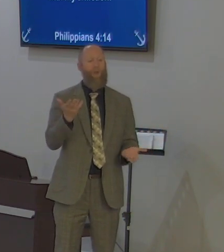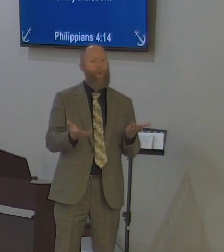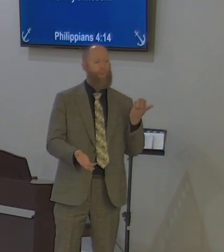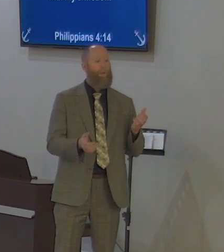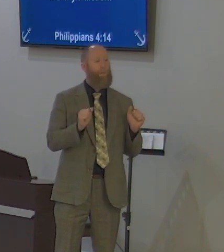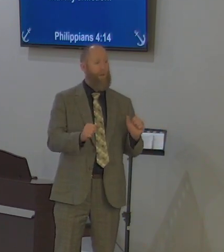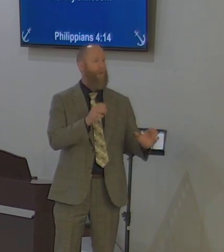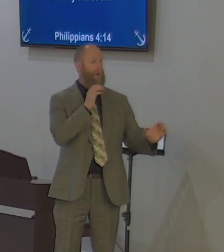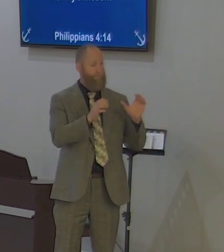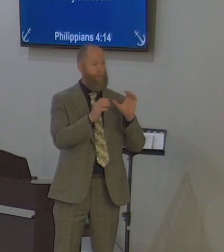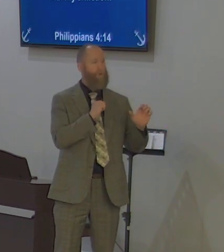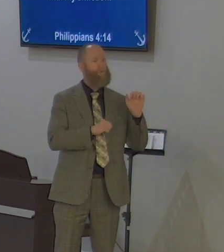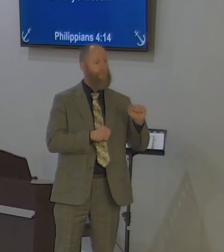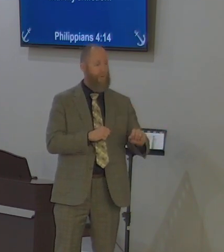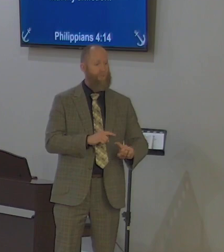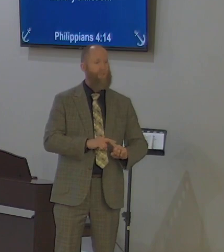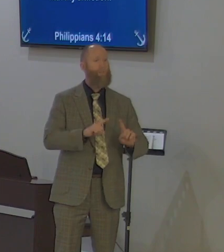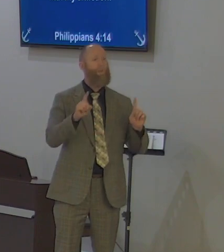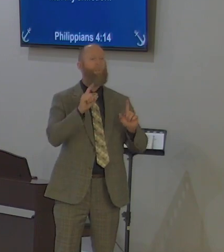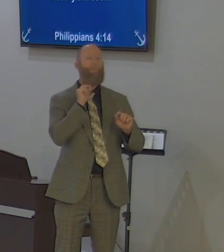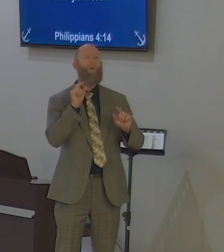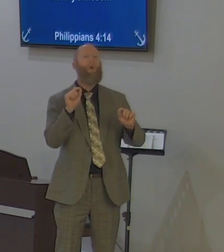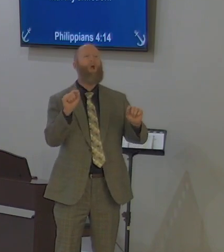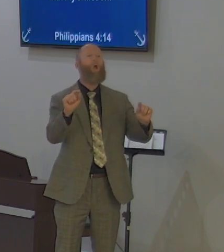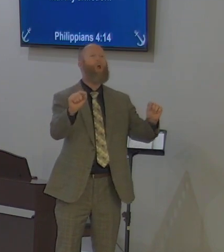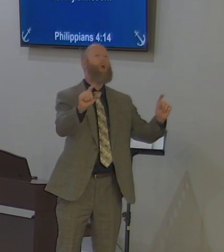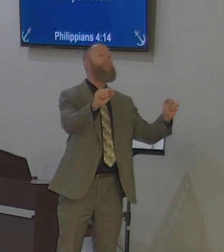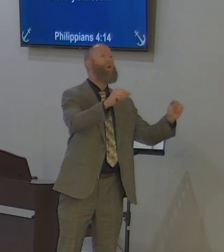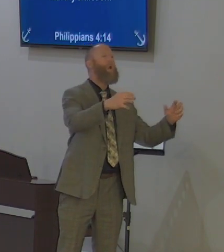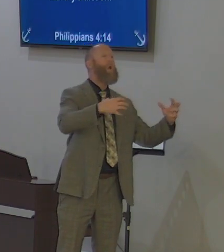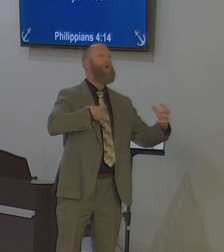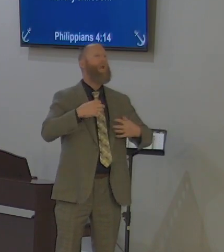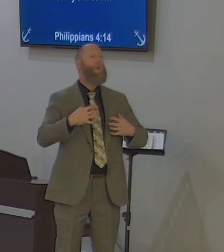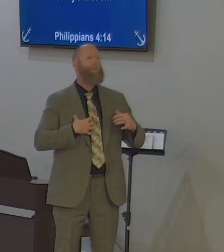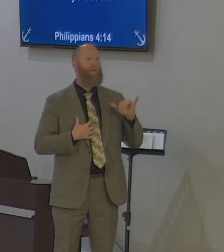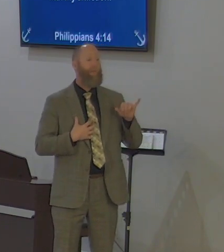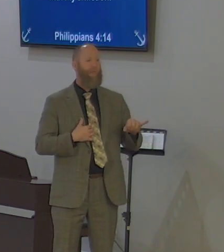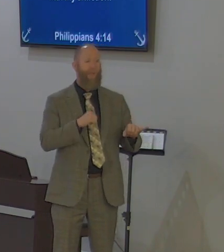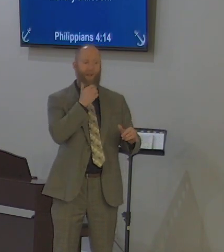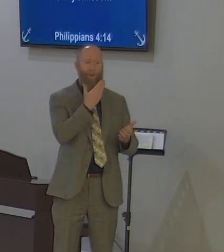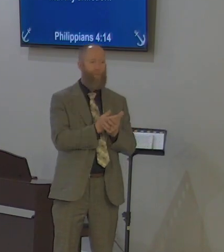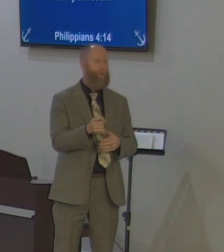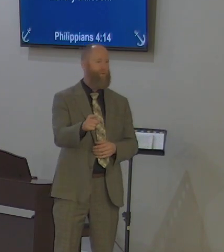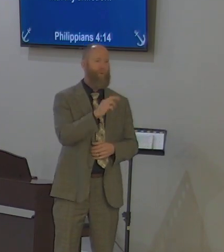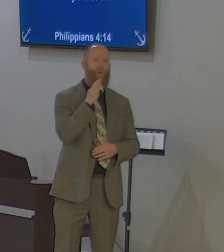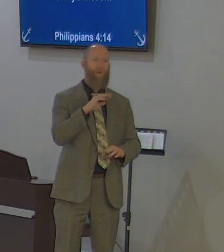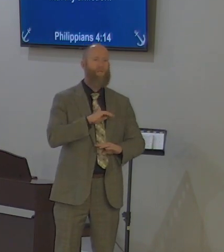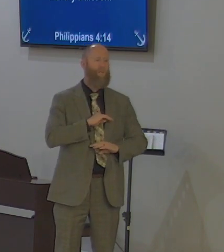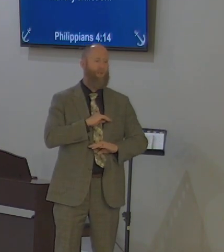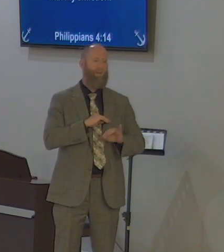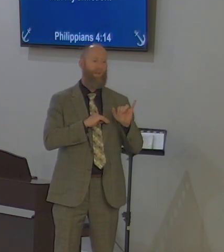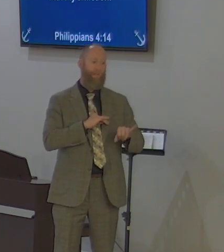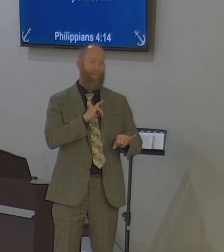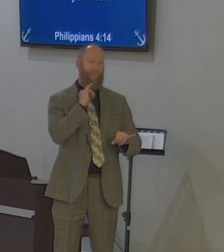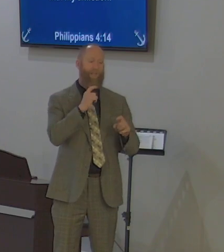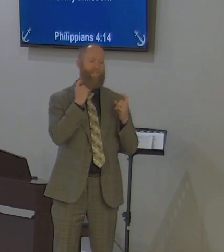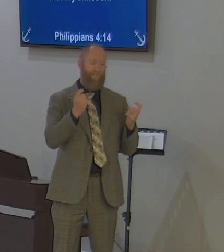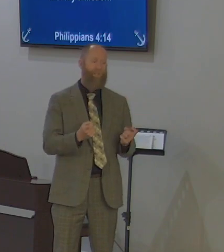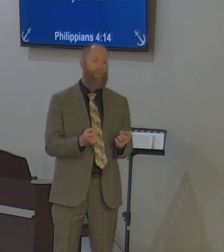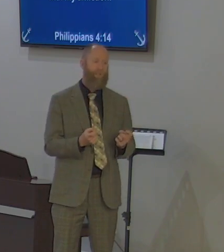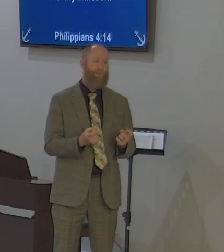on that. But murmuring and discontentment is not a way to handle it. Setting back and